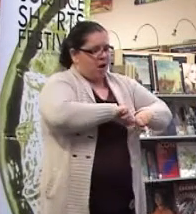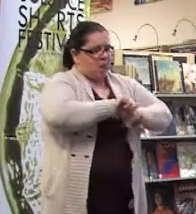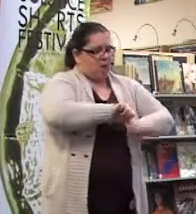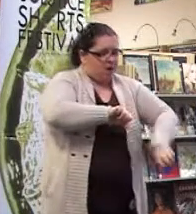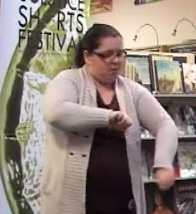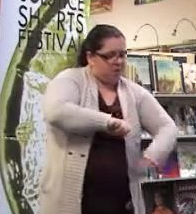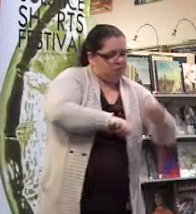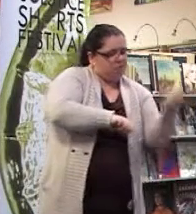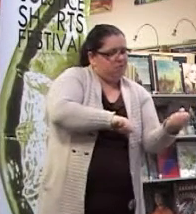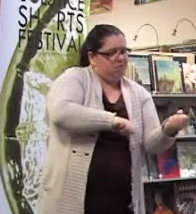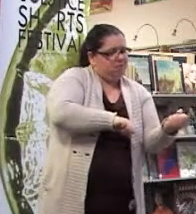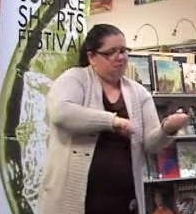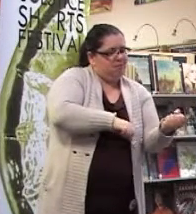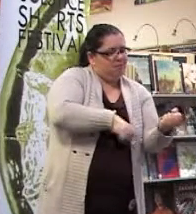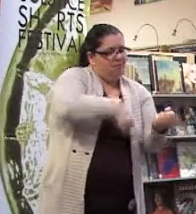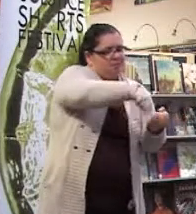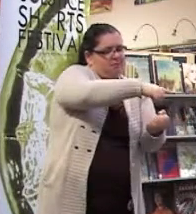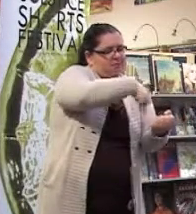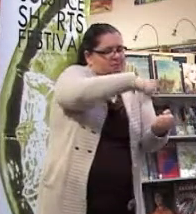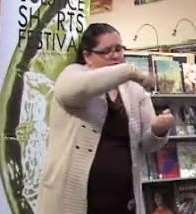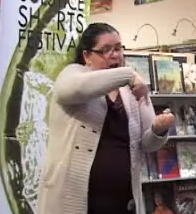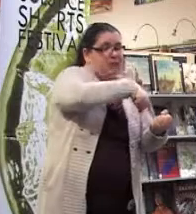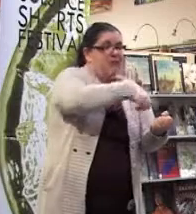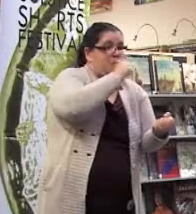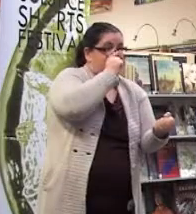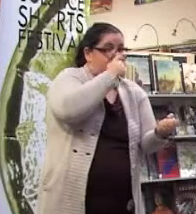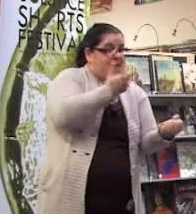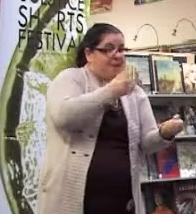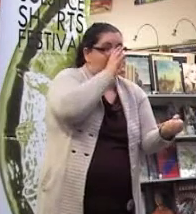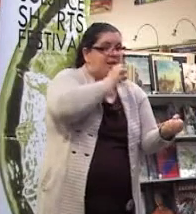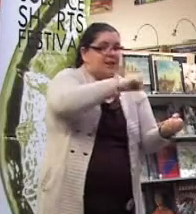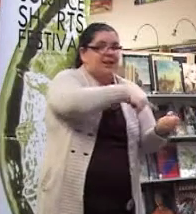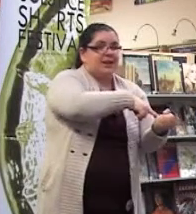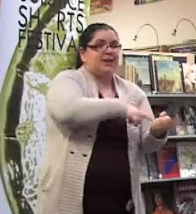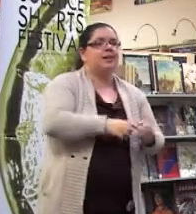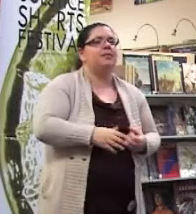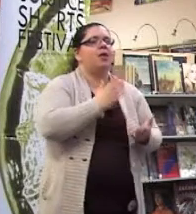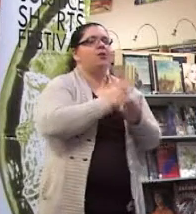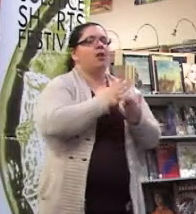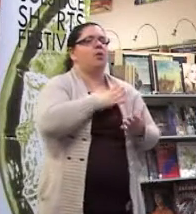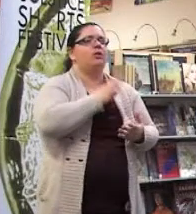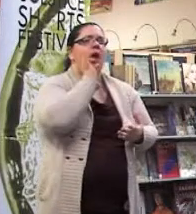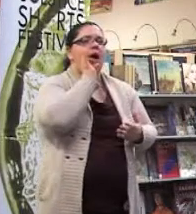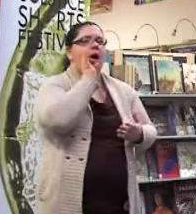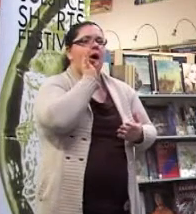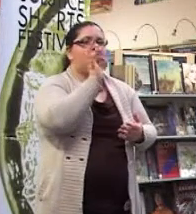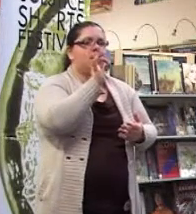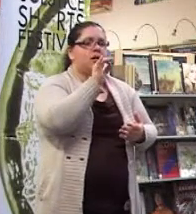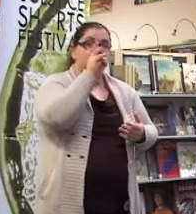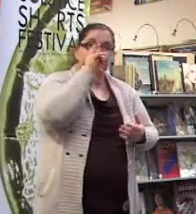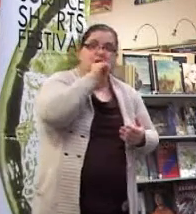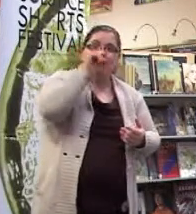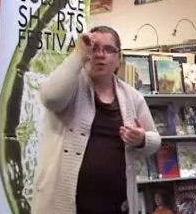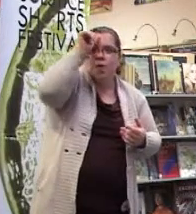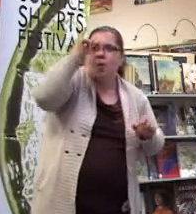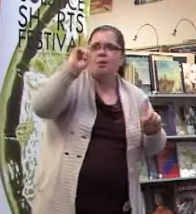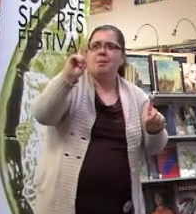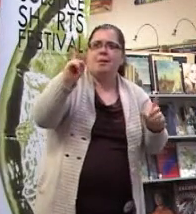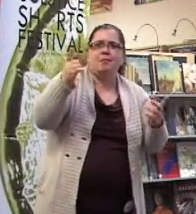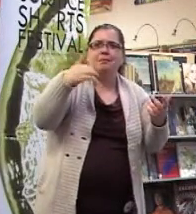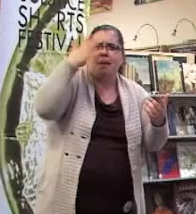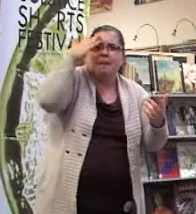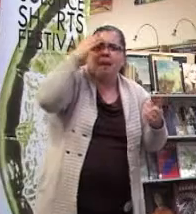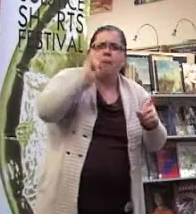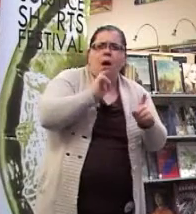read, but it would have to be the sole of one of his feet instead. What I really want to ask is if he can predict anything about my